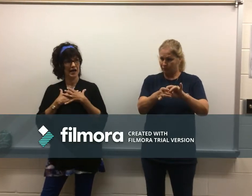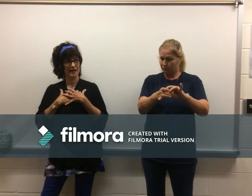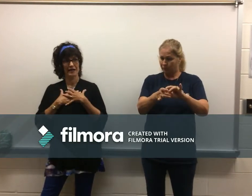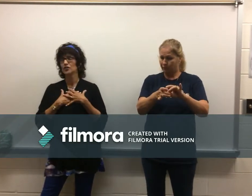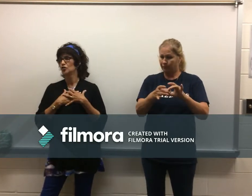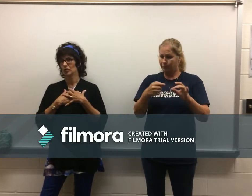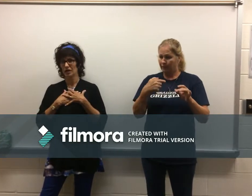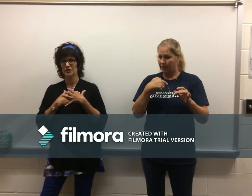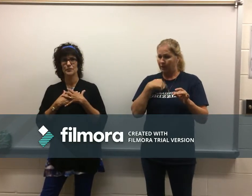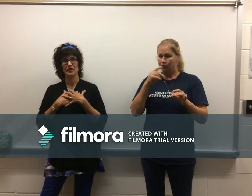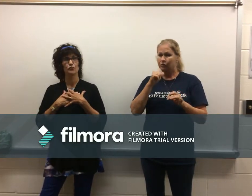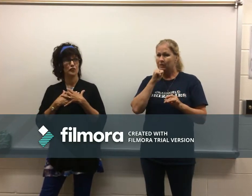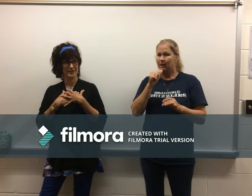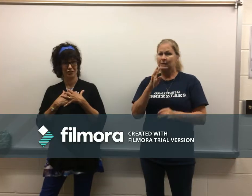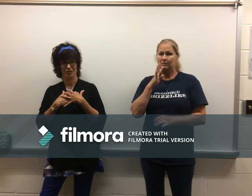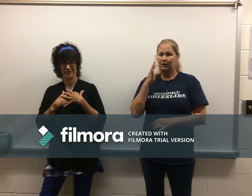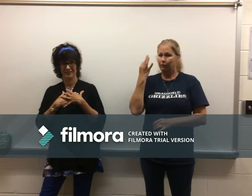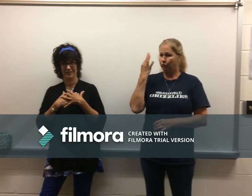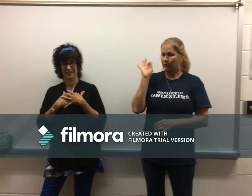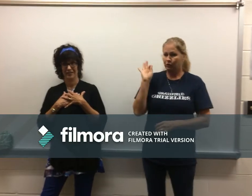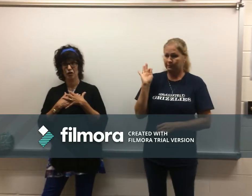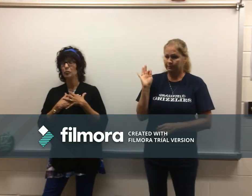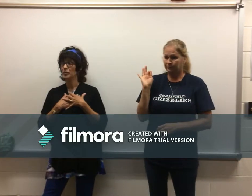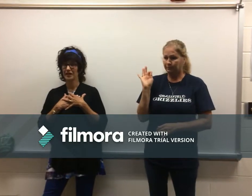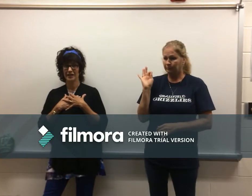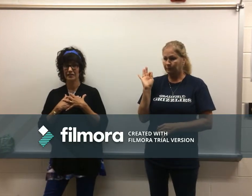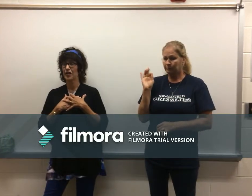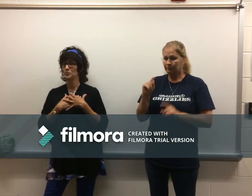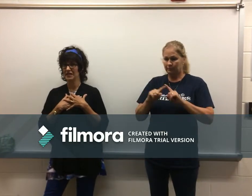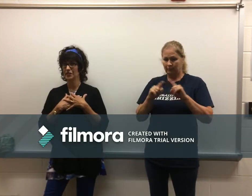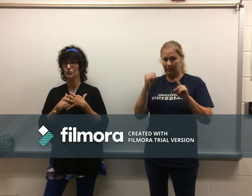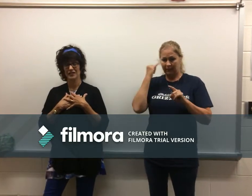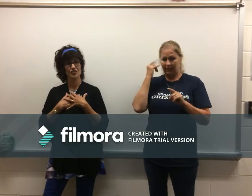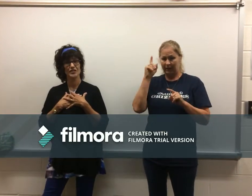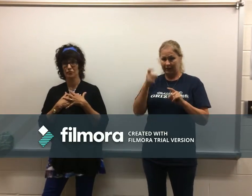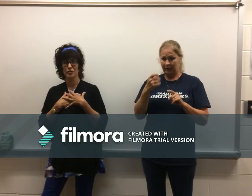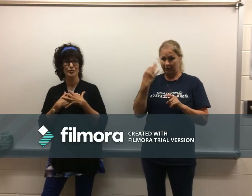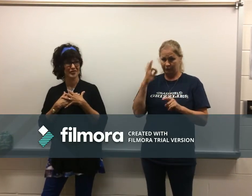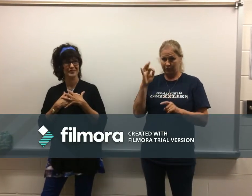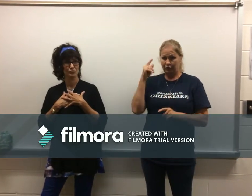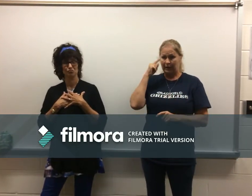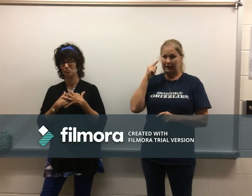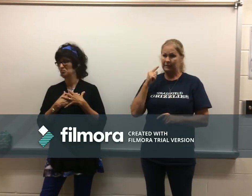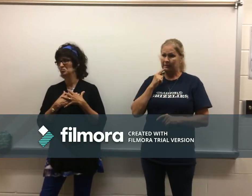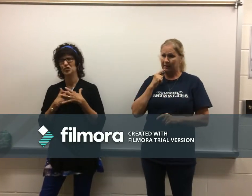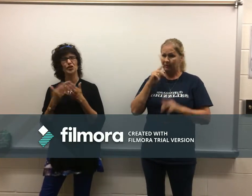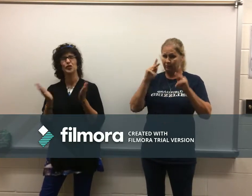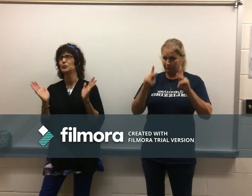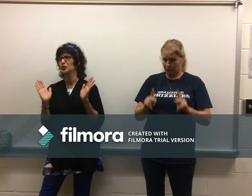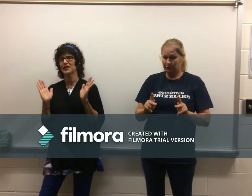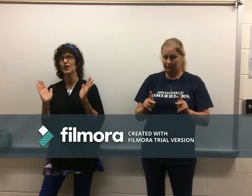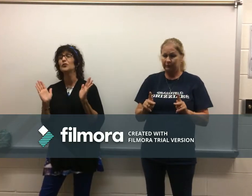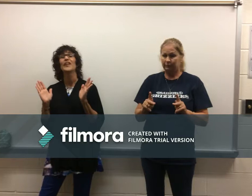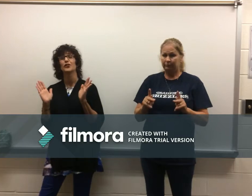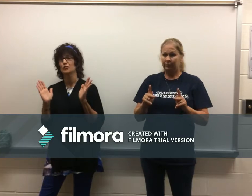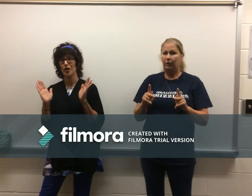I do not speak French, but if I meet a French deaf person, we can communicate without a